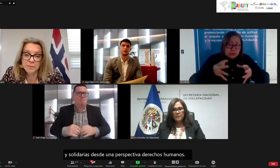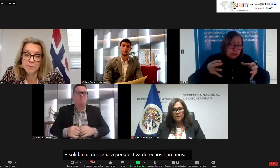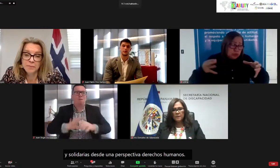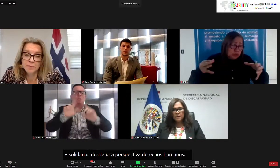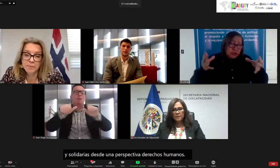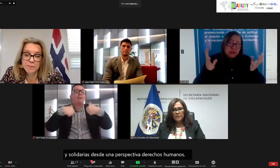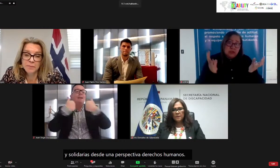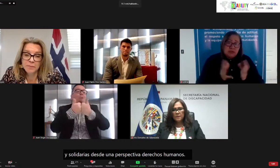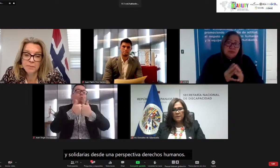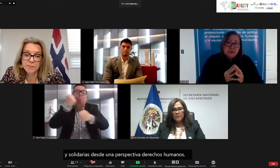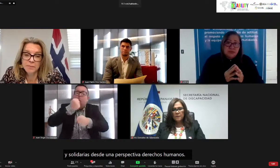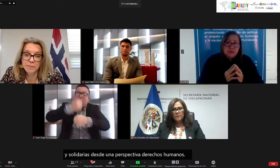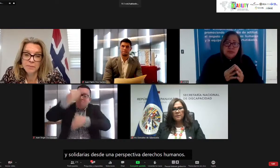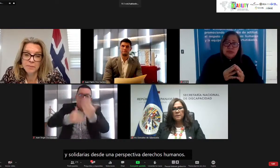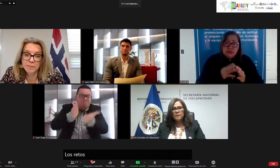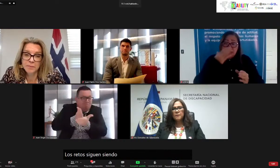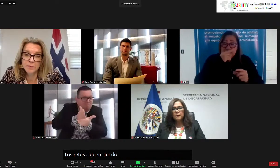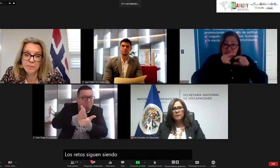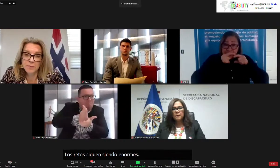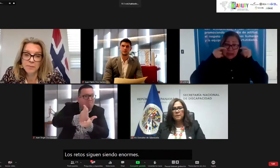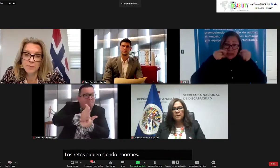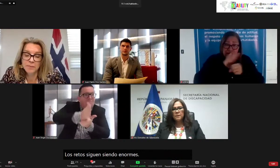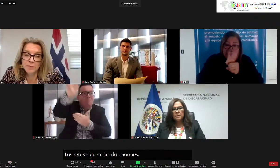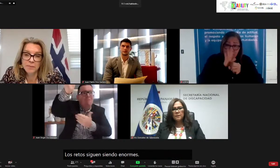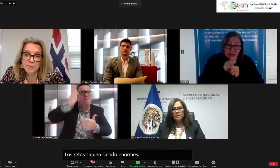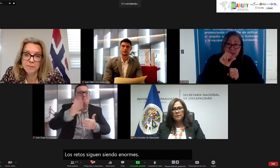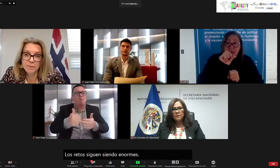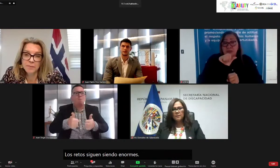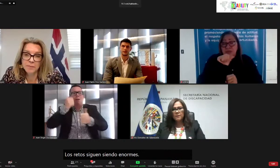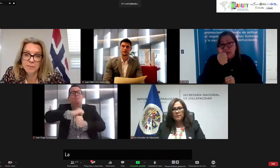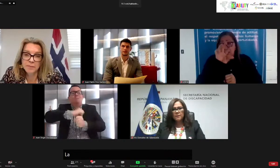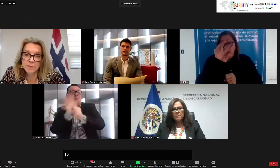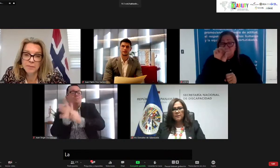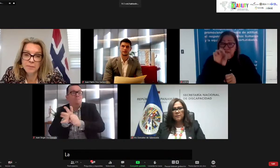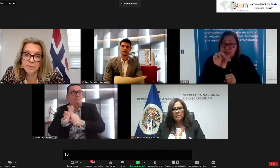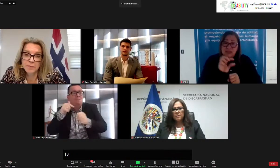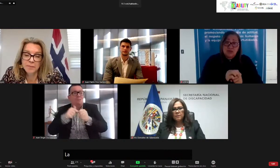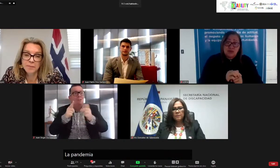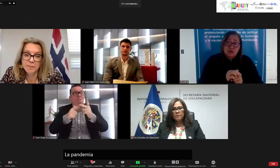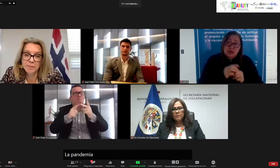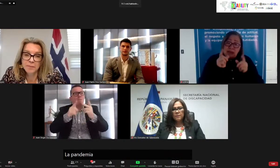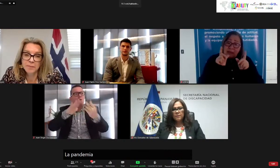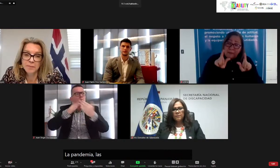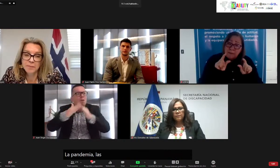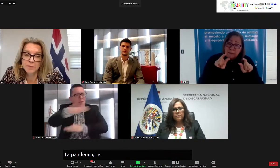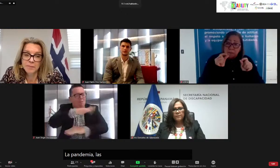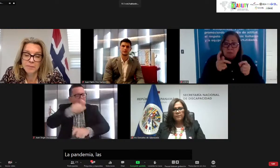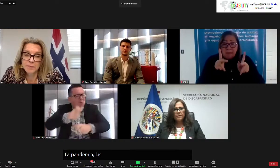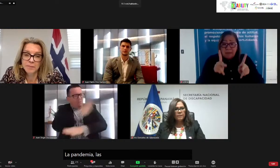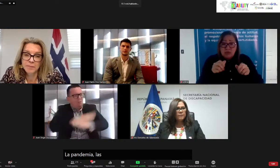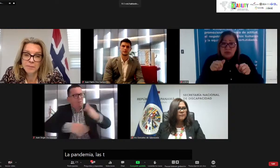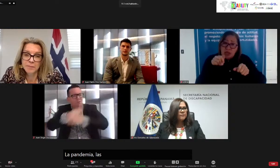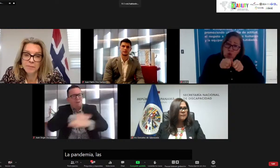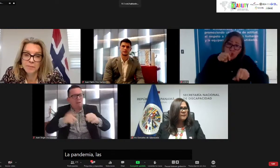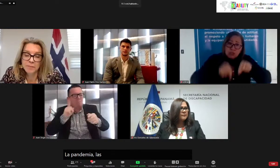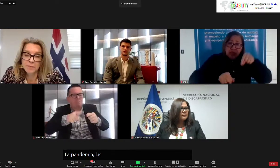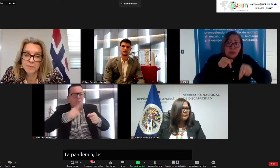challenges are still huge they could be 19 pandemic the